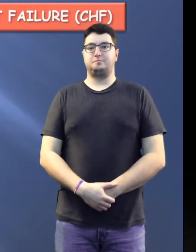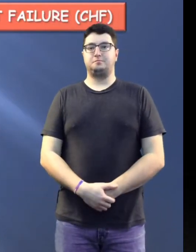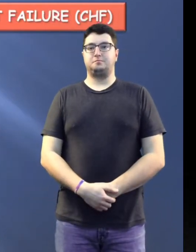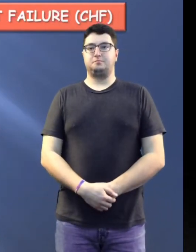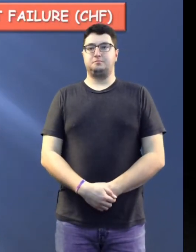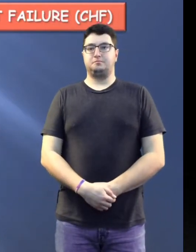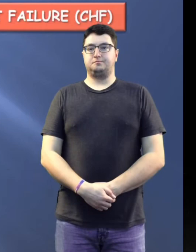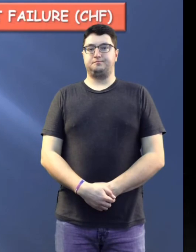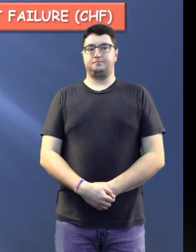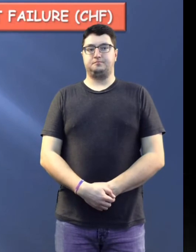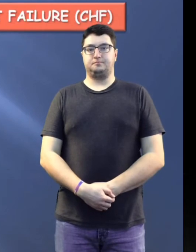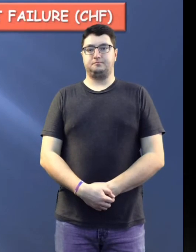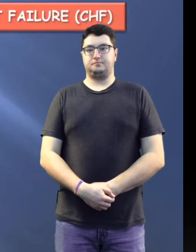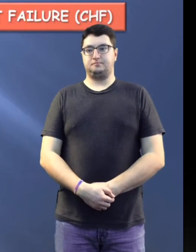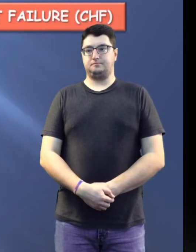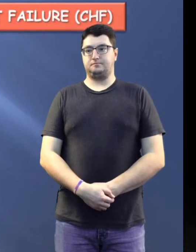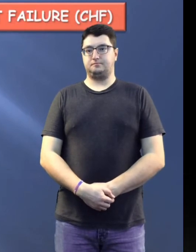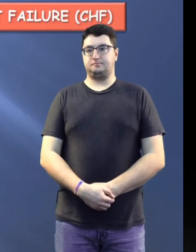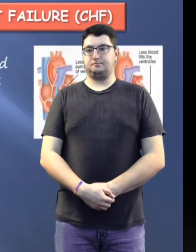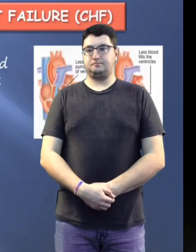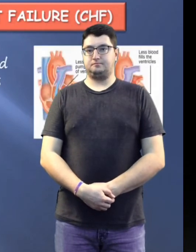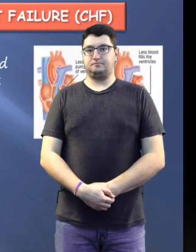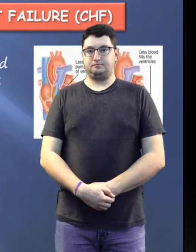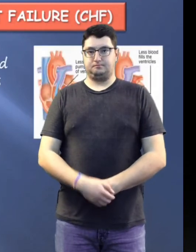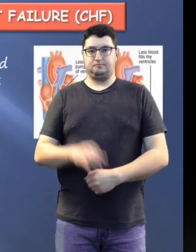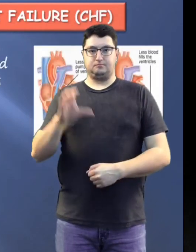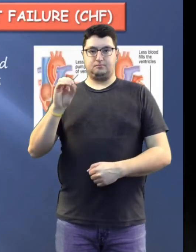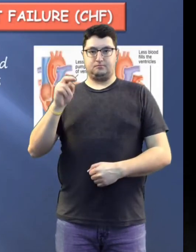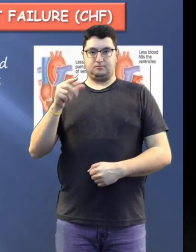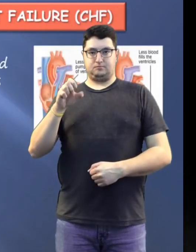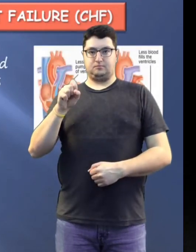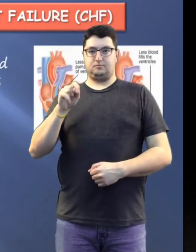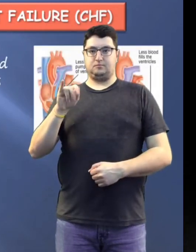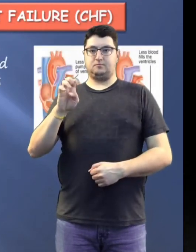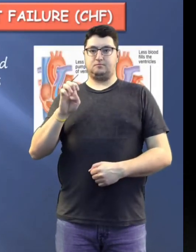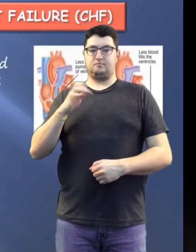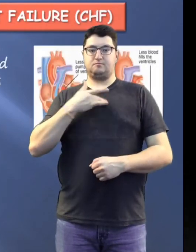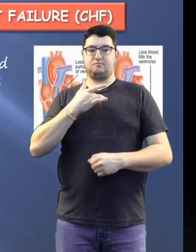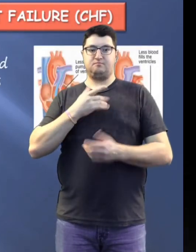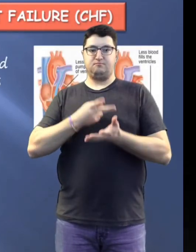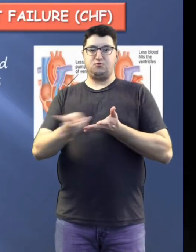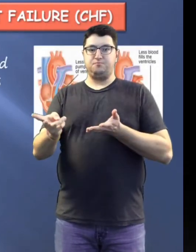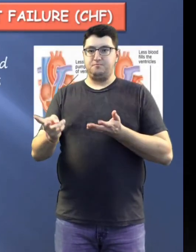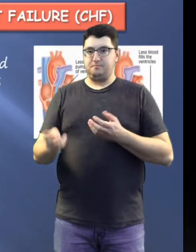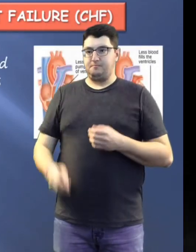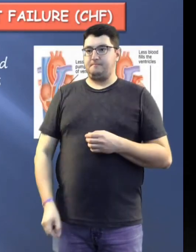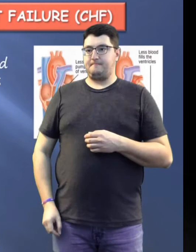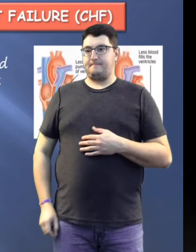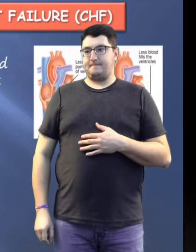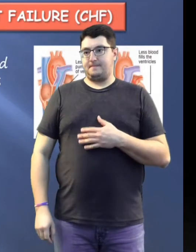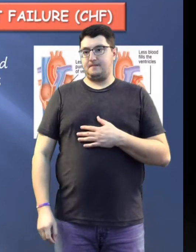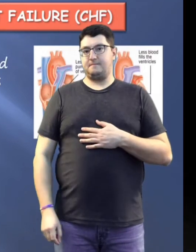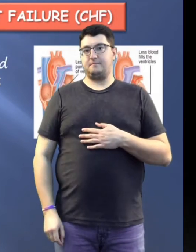Congestive heart failure occurs when the heart is unable to pump an adequate amount of blood to meet the body's